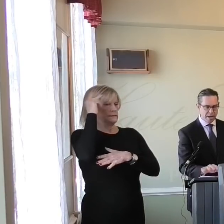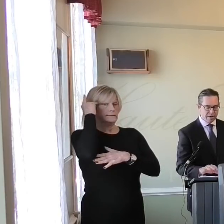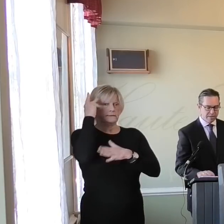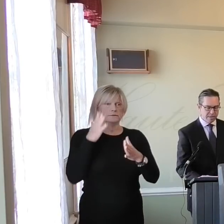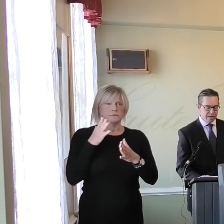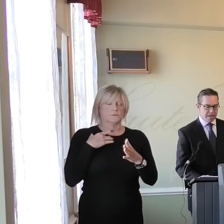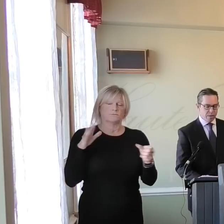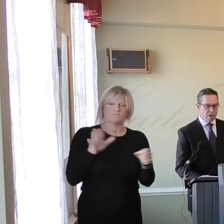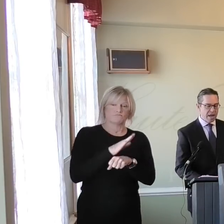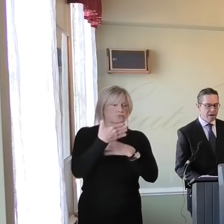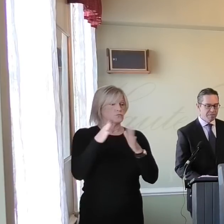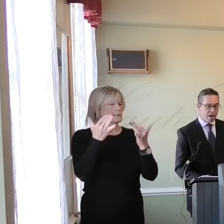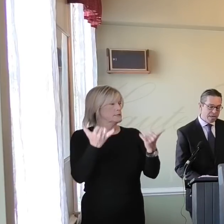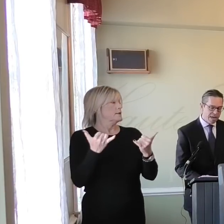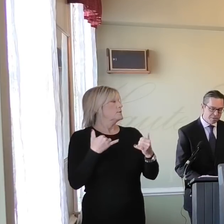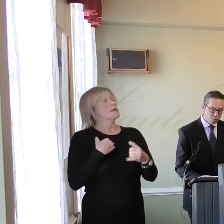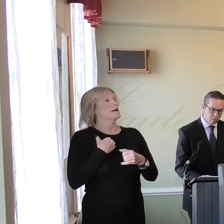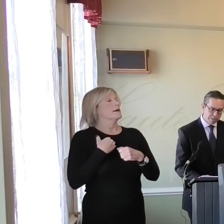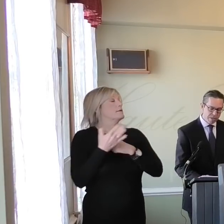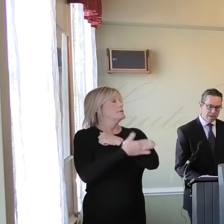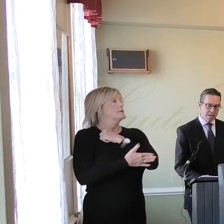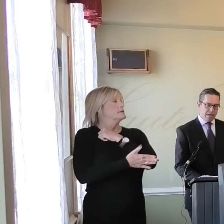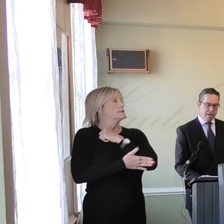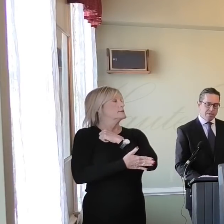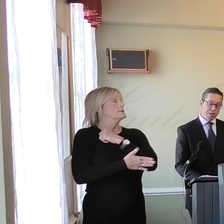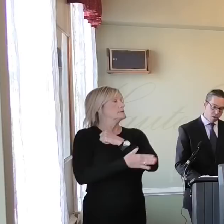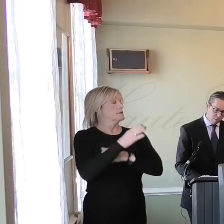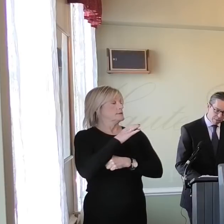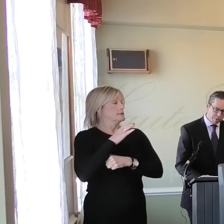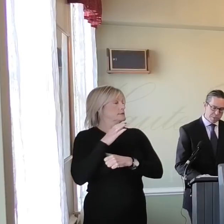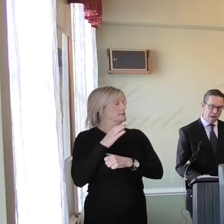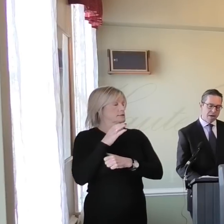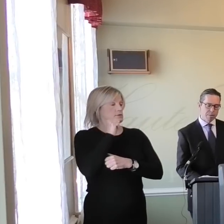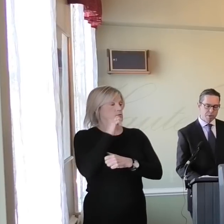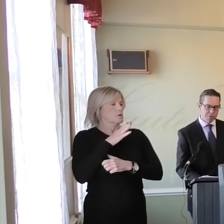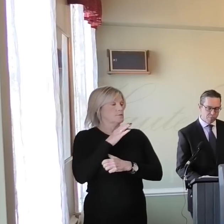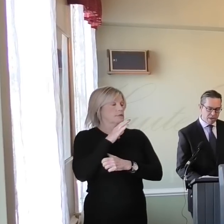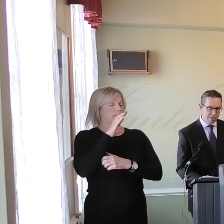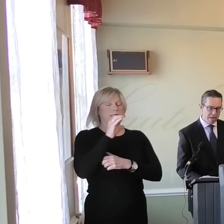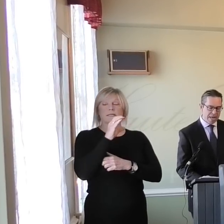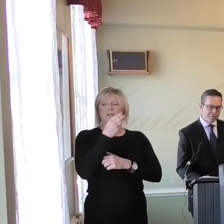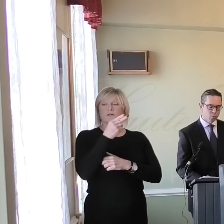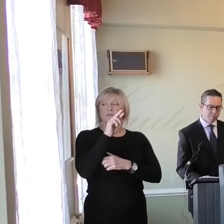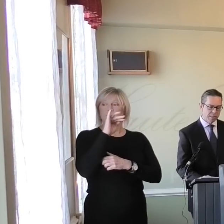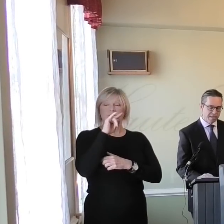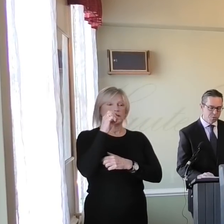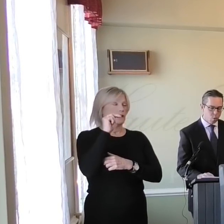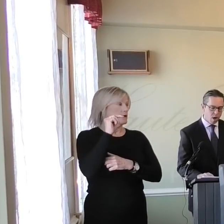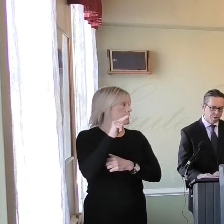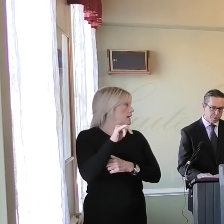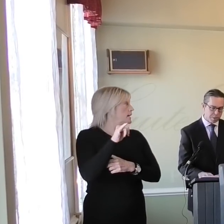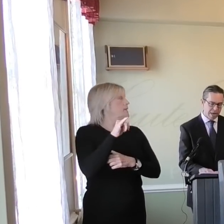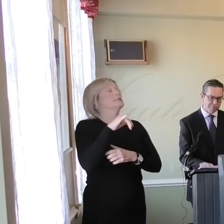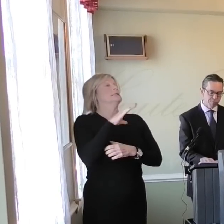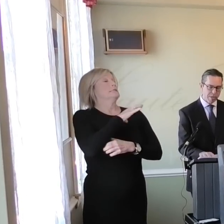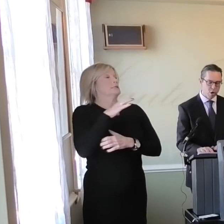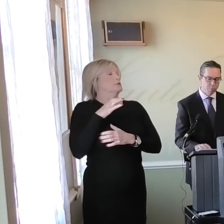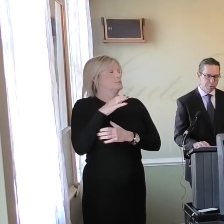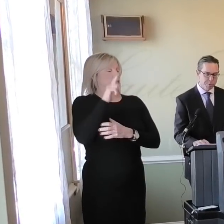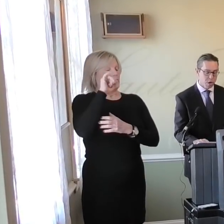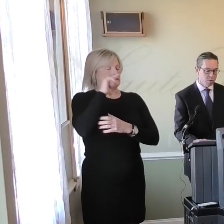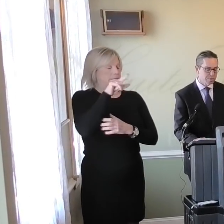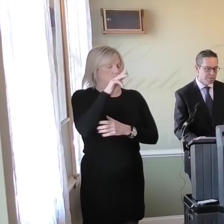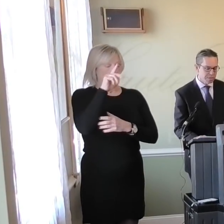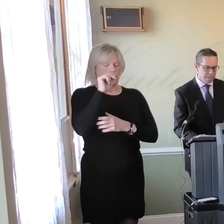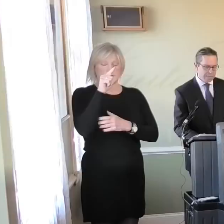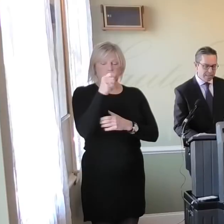room today. We have County Councilwoman, Chairwoman Christiana Mercer-Rigby, Councilwoman Liz Walsh, Councilman